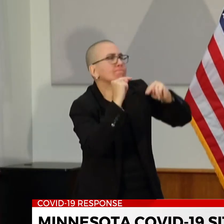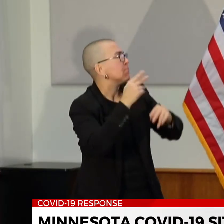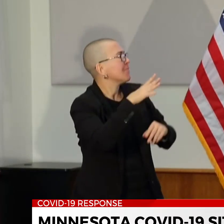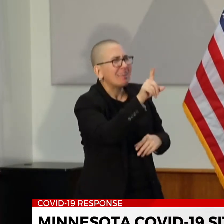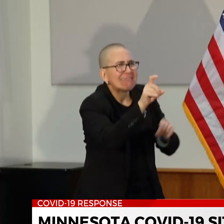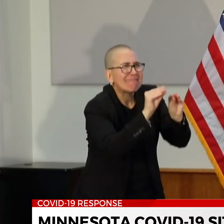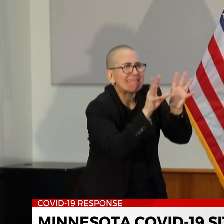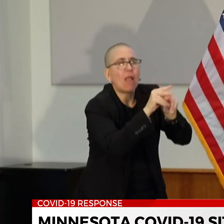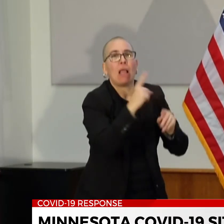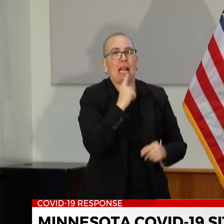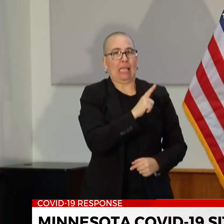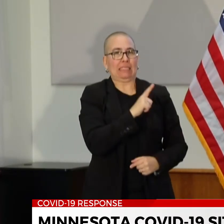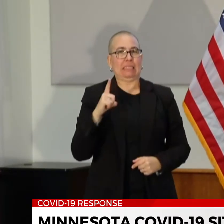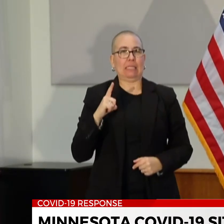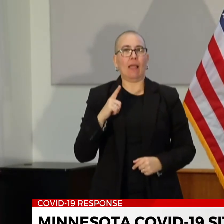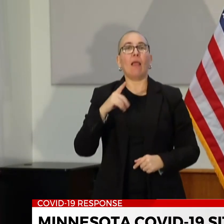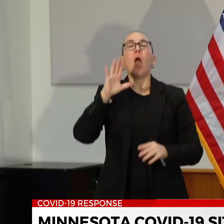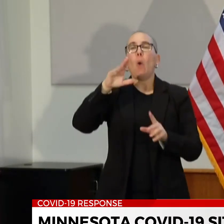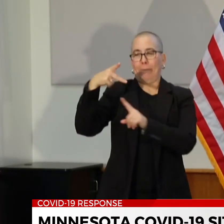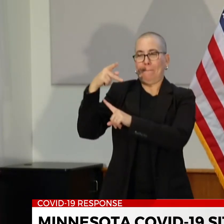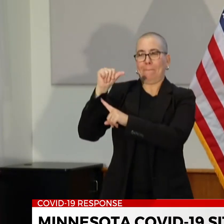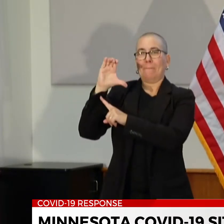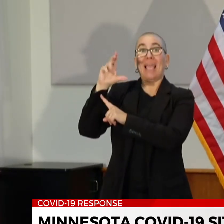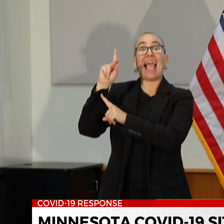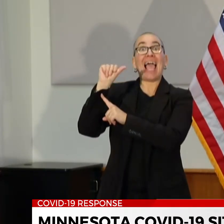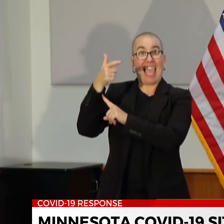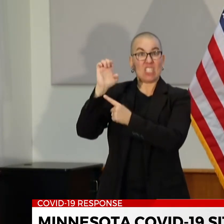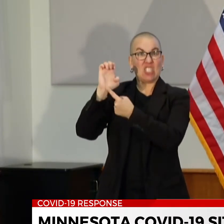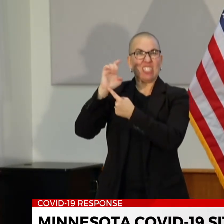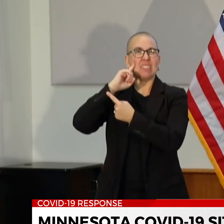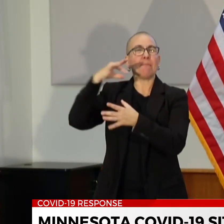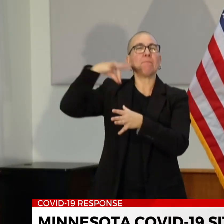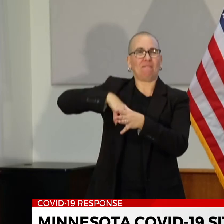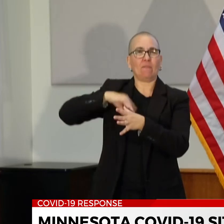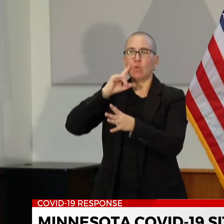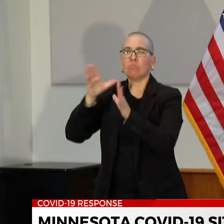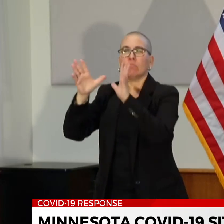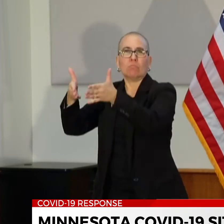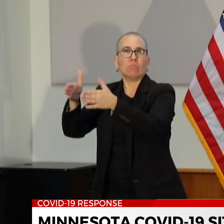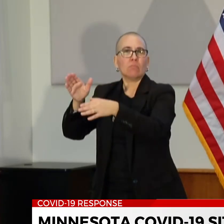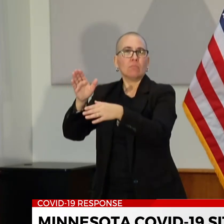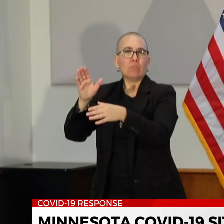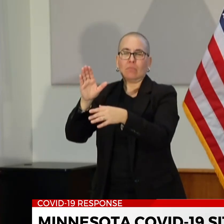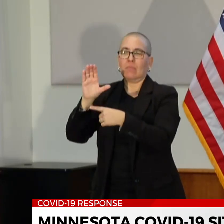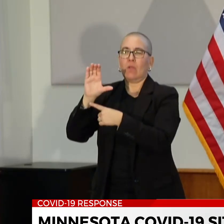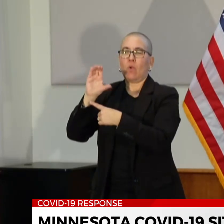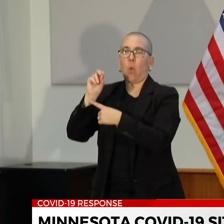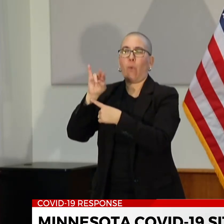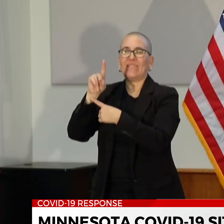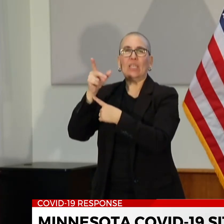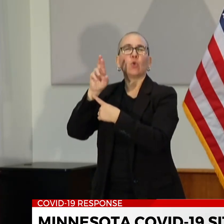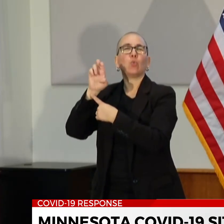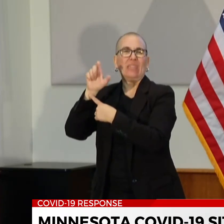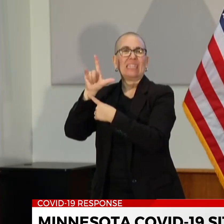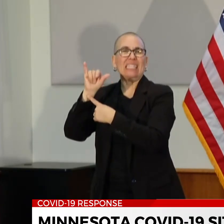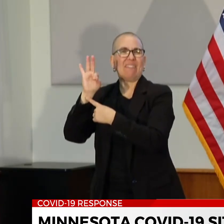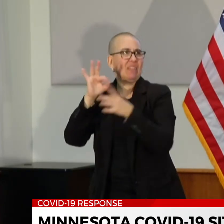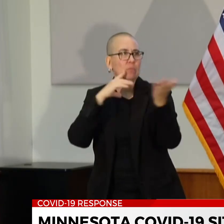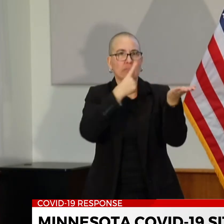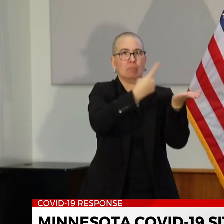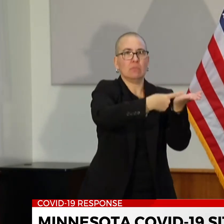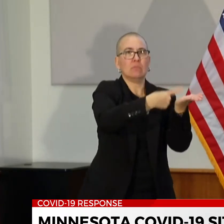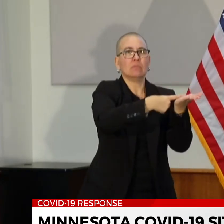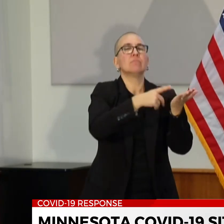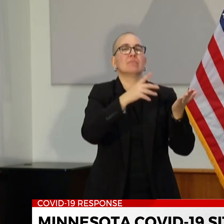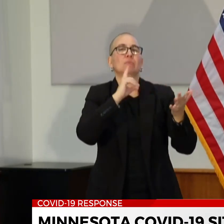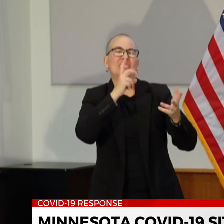Yes, the question on negotiation for the COVID relief package, a lot of movement, I think, was happening. It was obviously Thanksgiving weekend, but I want to